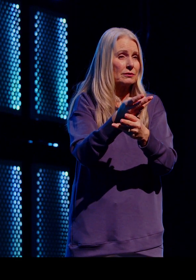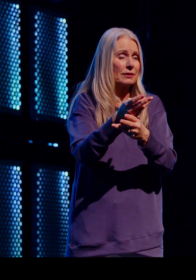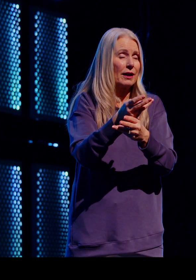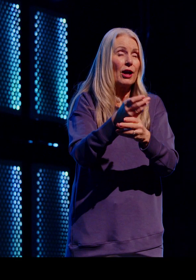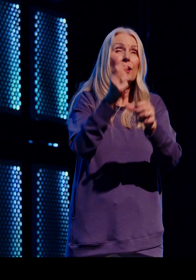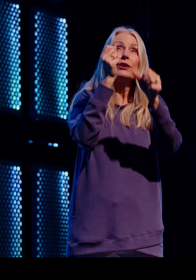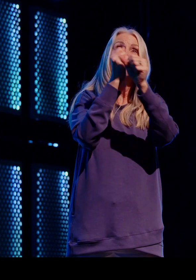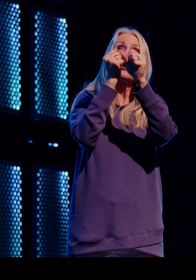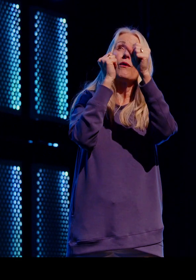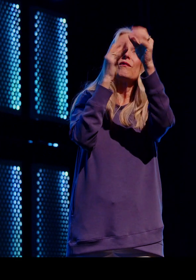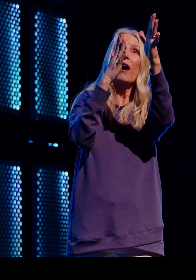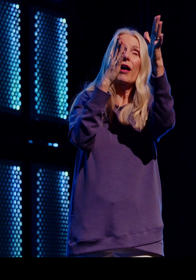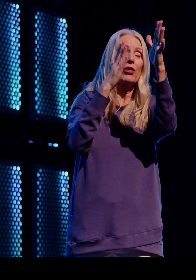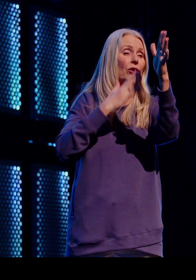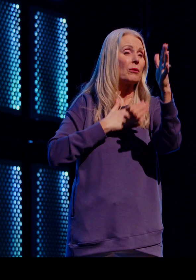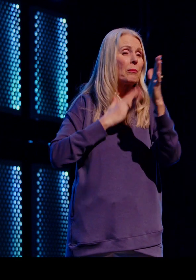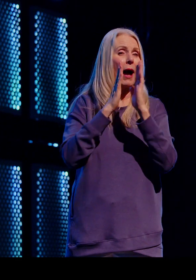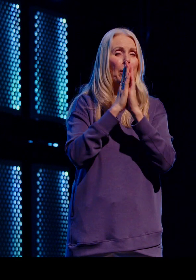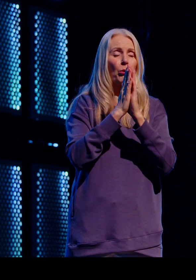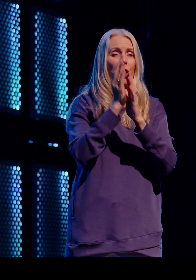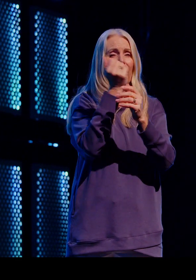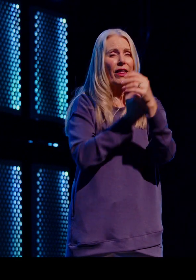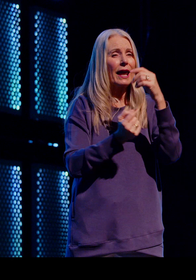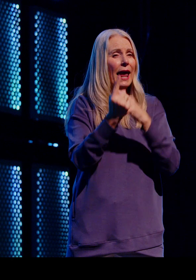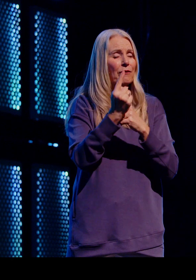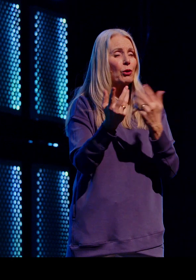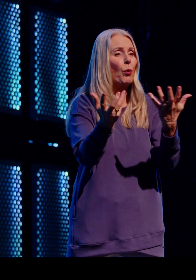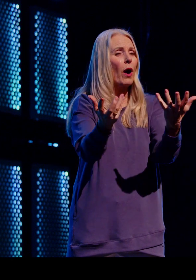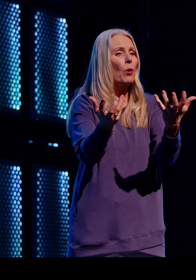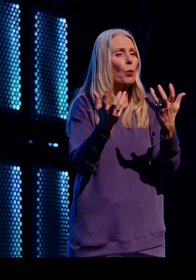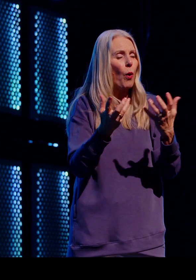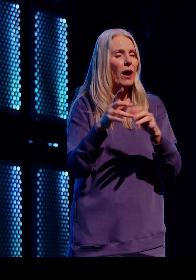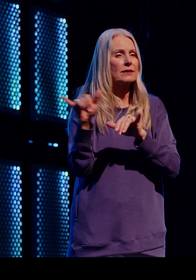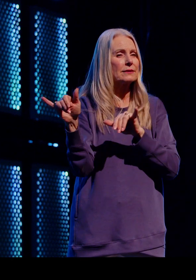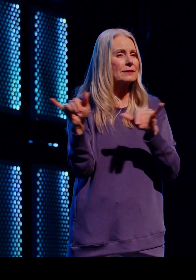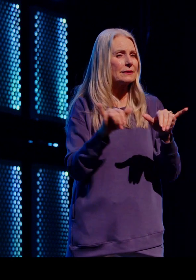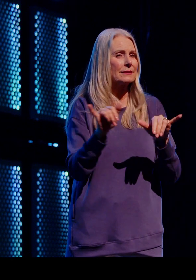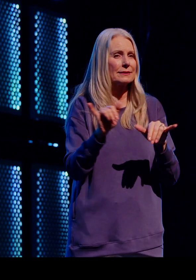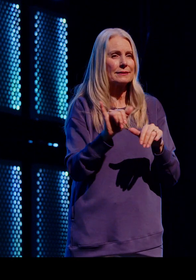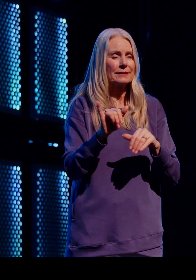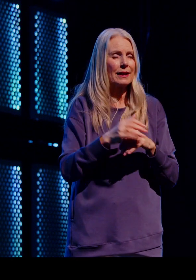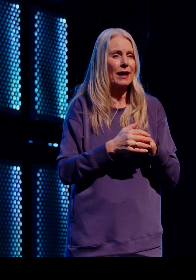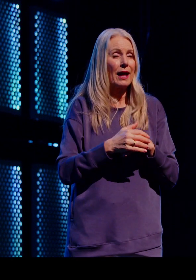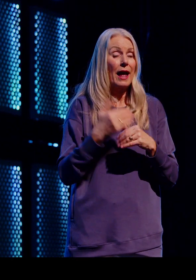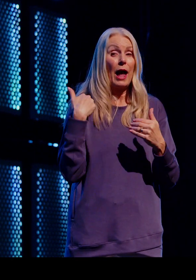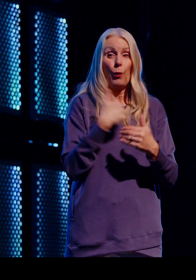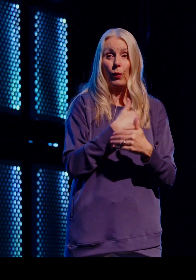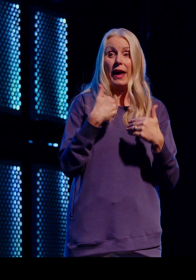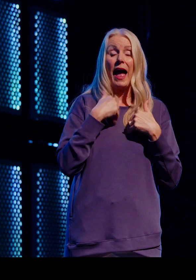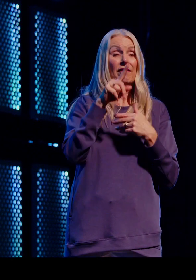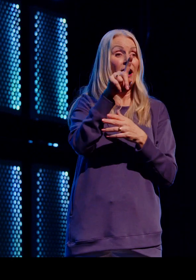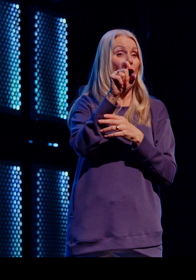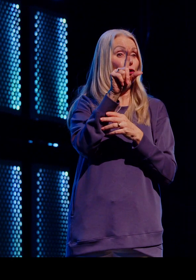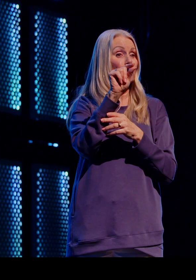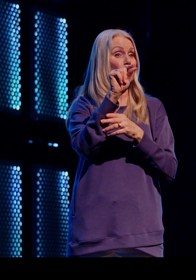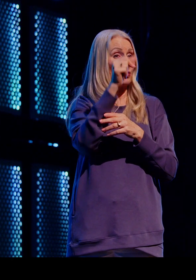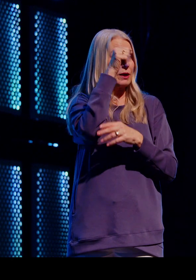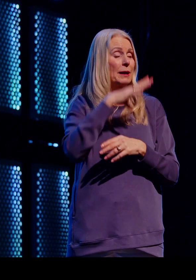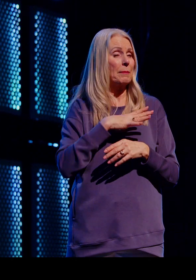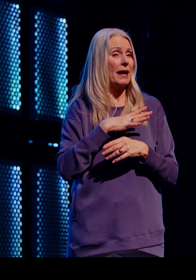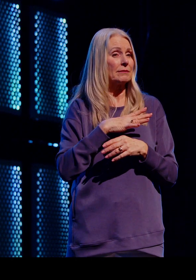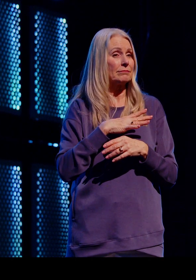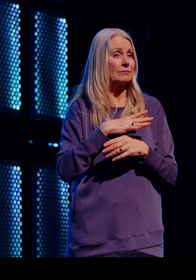Father, my prayer is that everyone here wants that too. And we have 120 guys